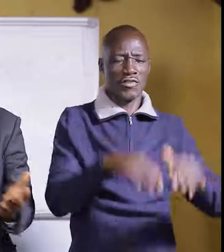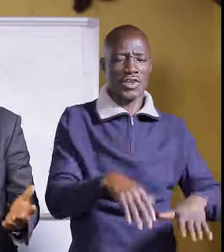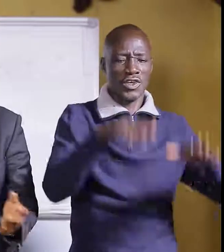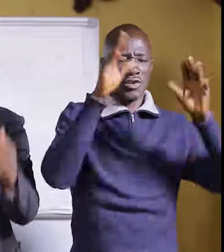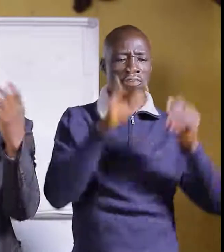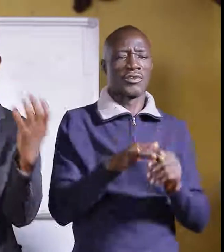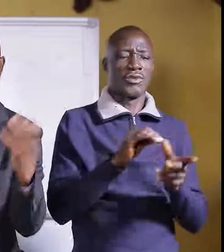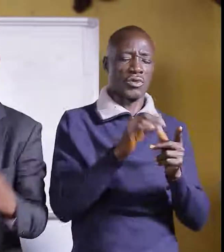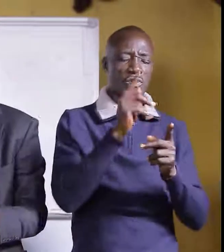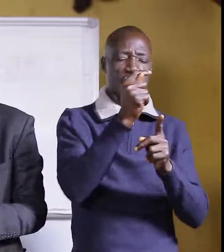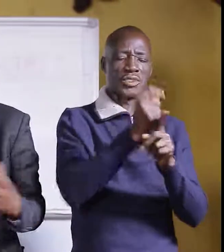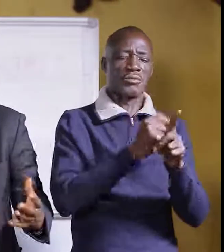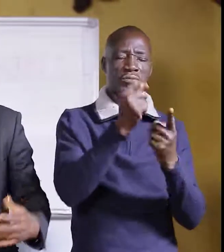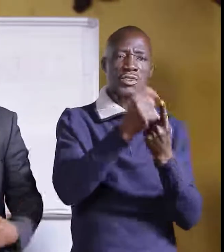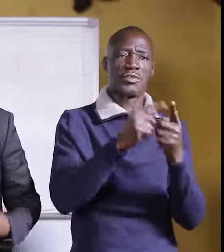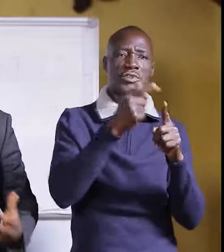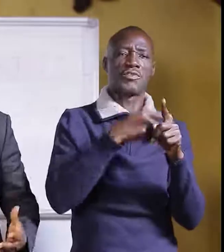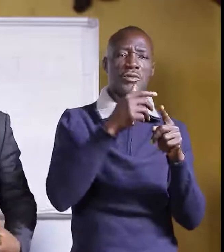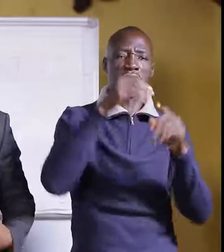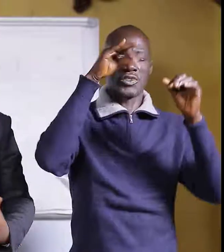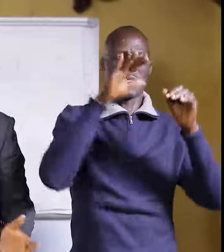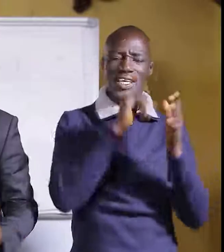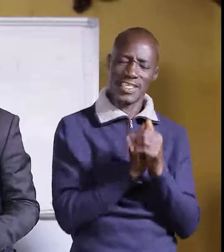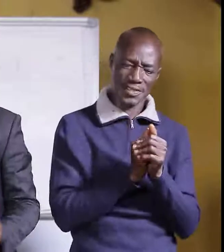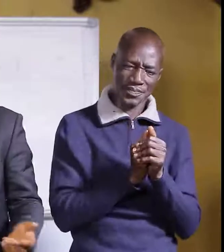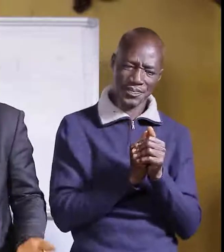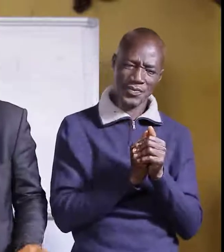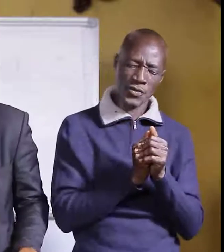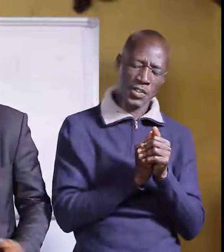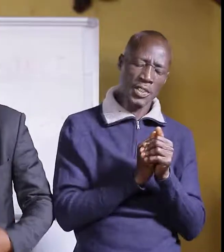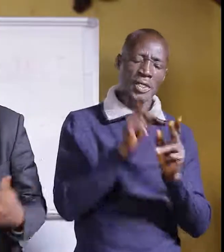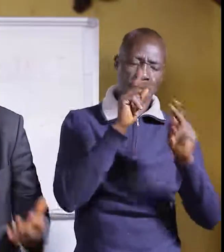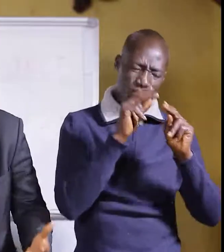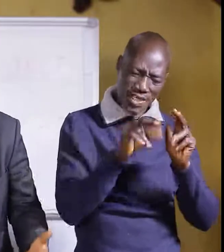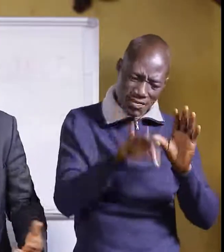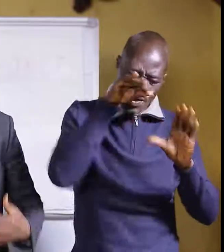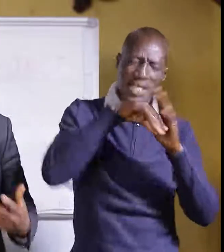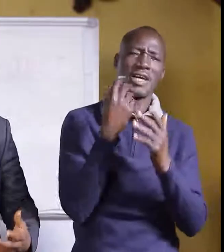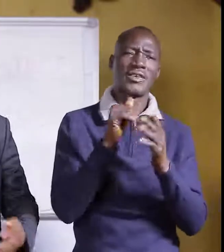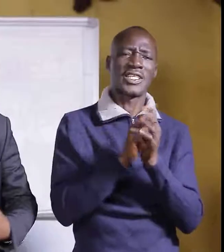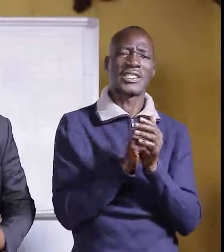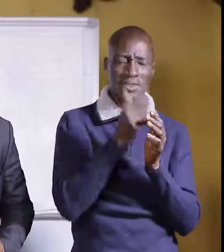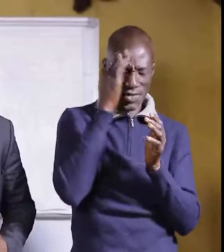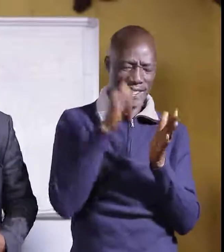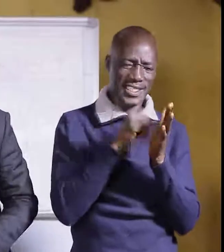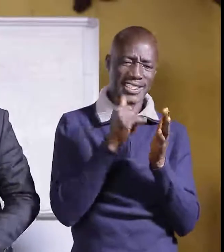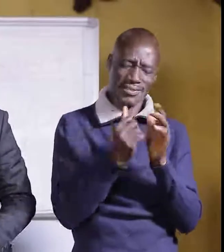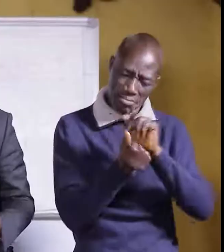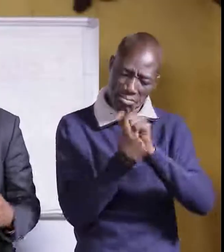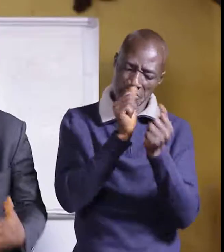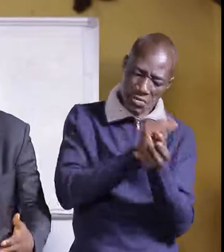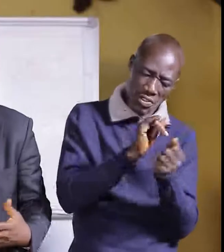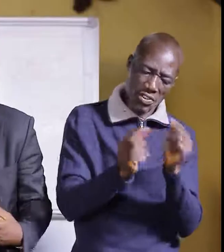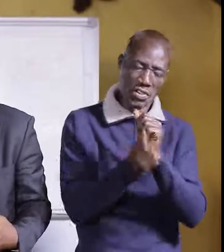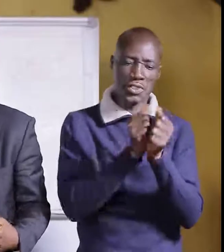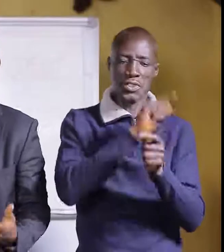of temperature from the sun. Then scientists begin to find out, oh, this was not like this before. How come these things are changing? And when